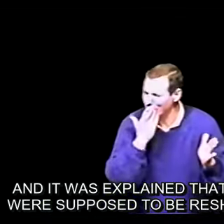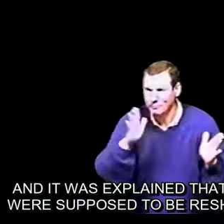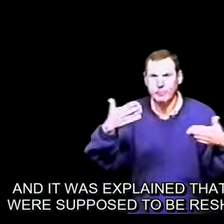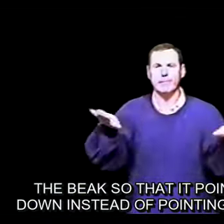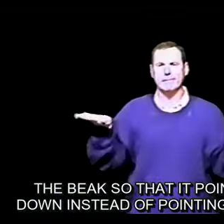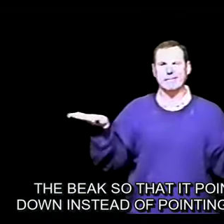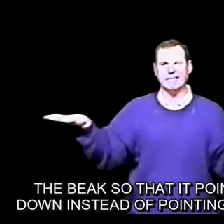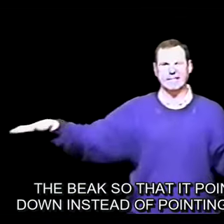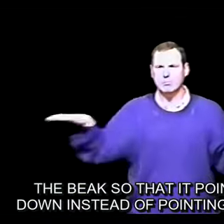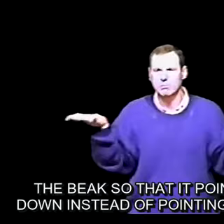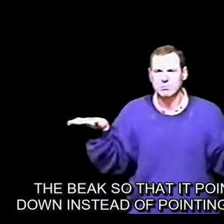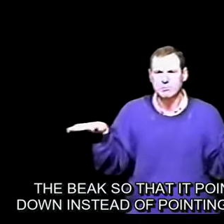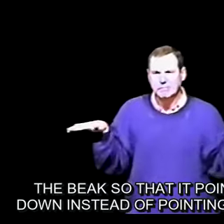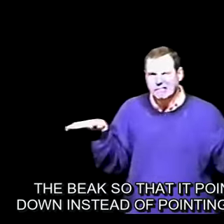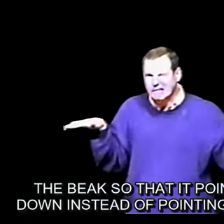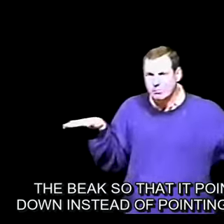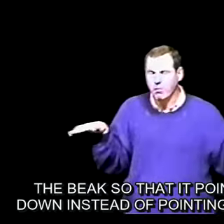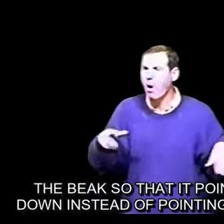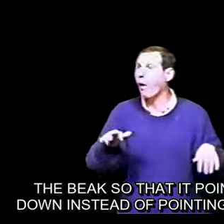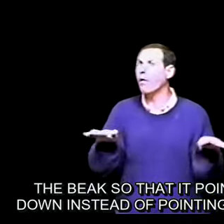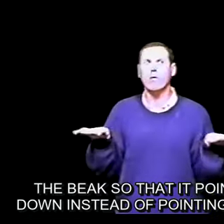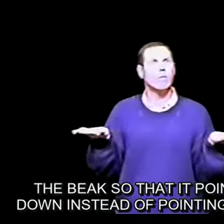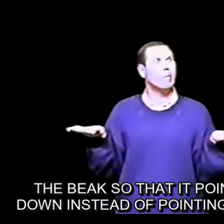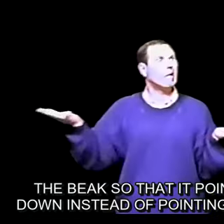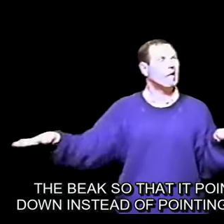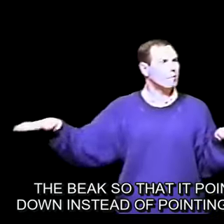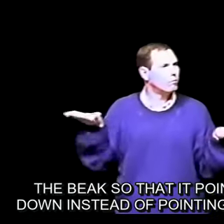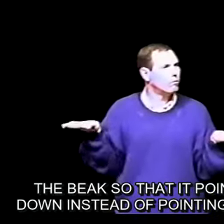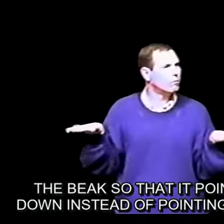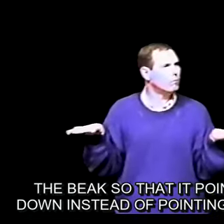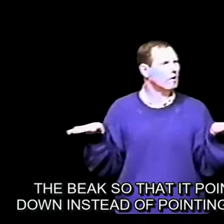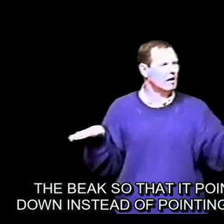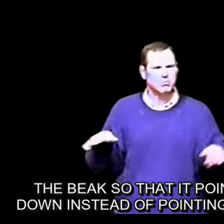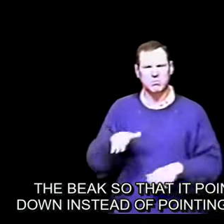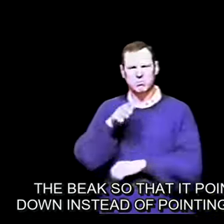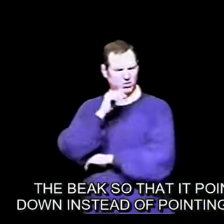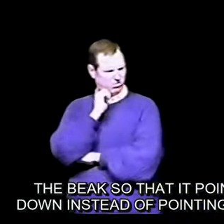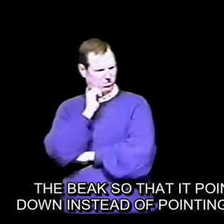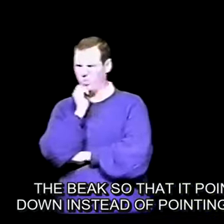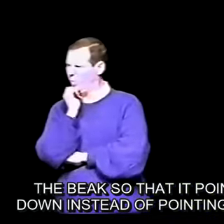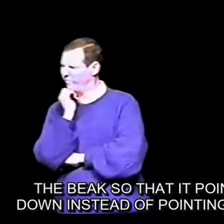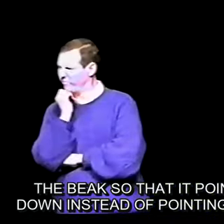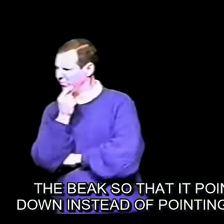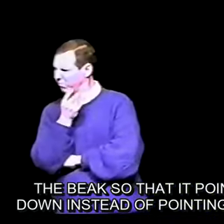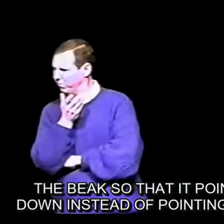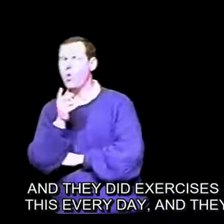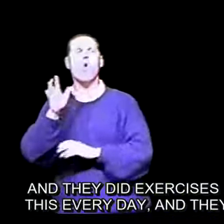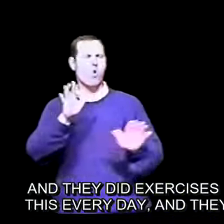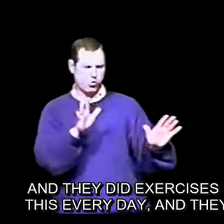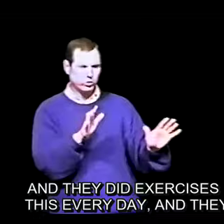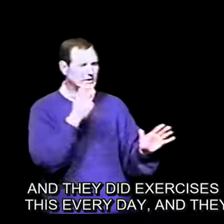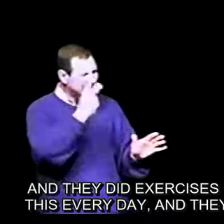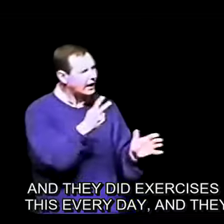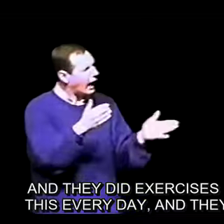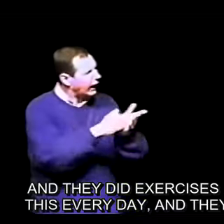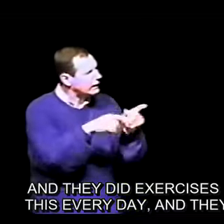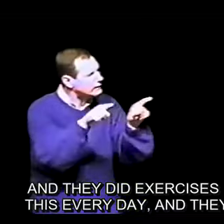the beak so that it points down instead of pointing out. And they did exercises like